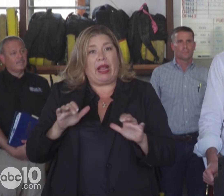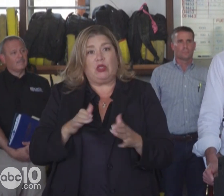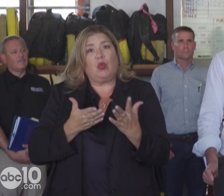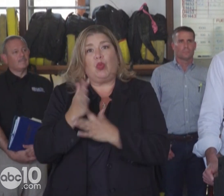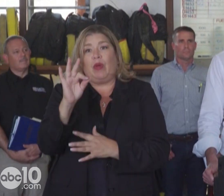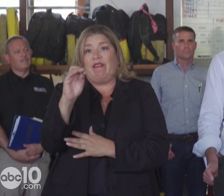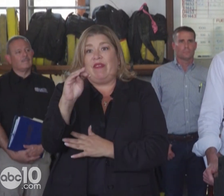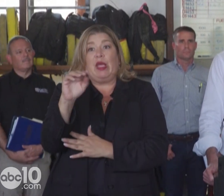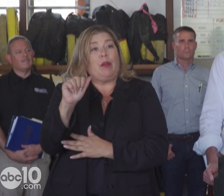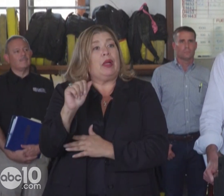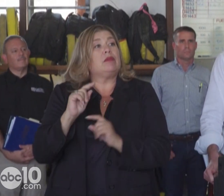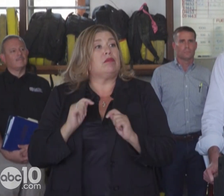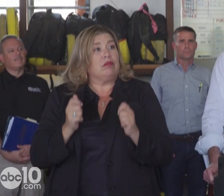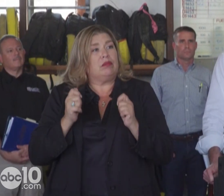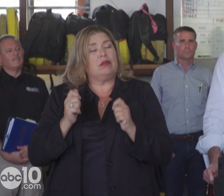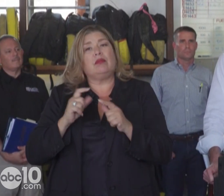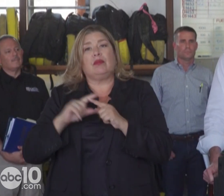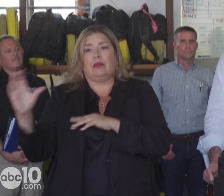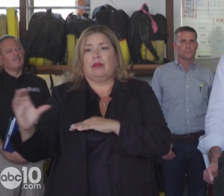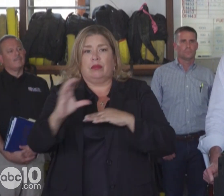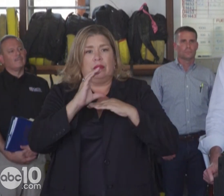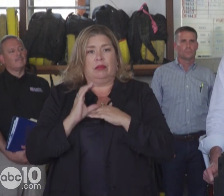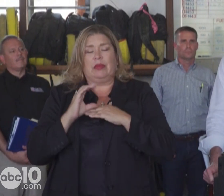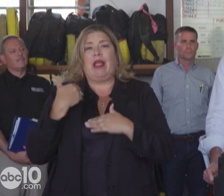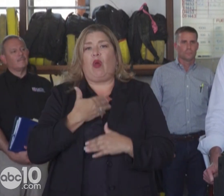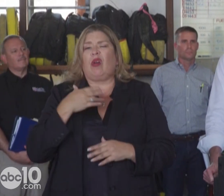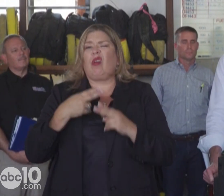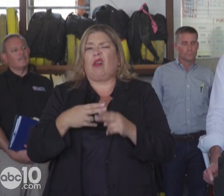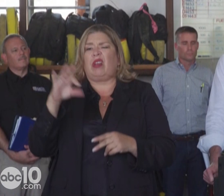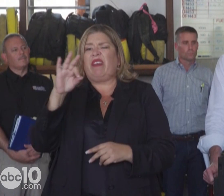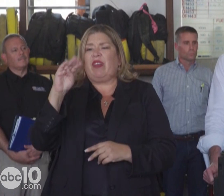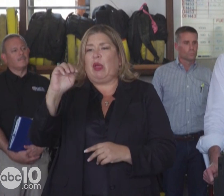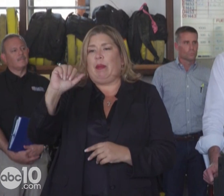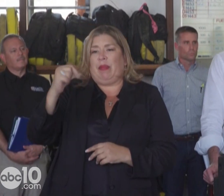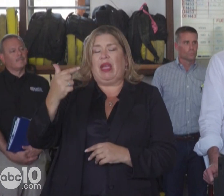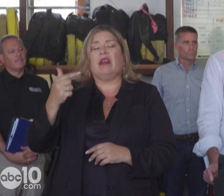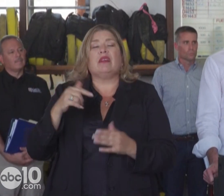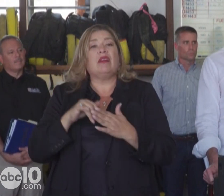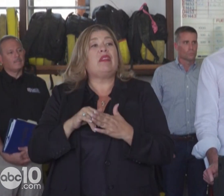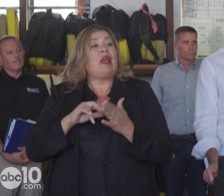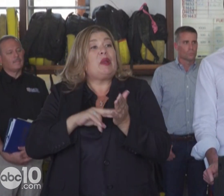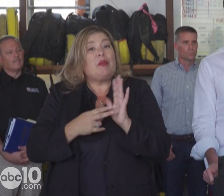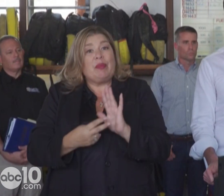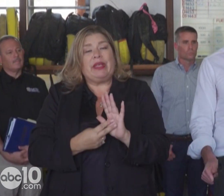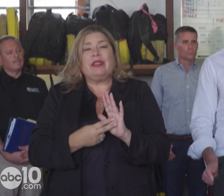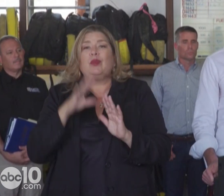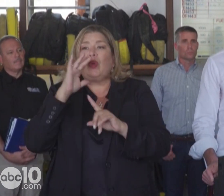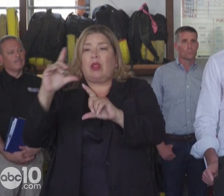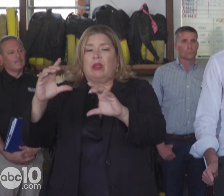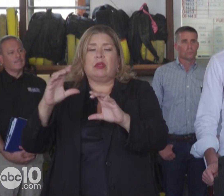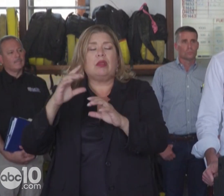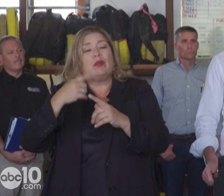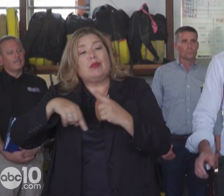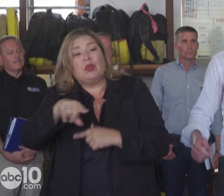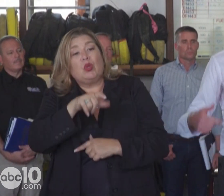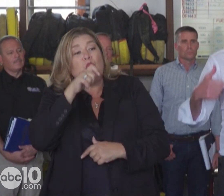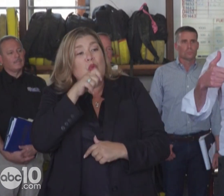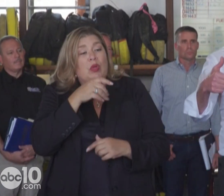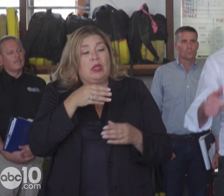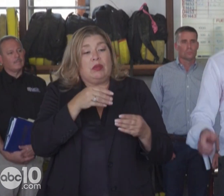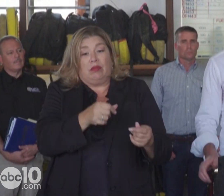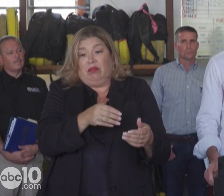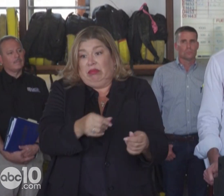FEMA on securing our what we call FMAG, which allows initially 75% of